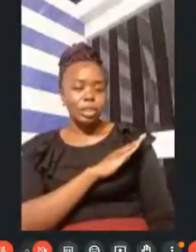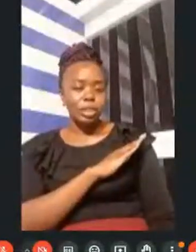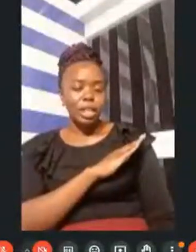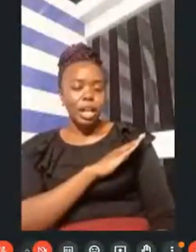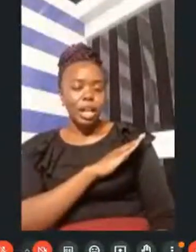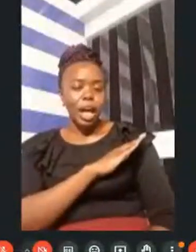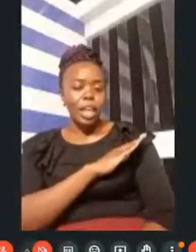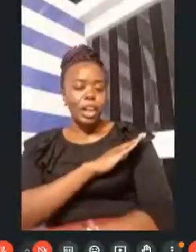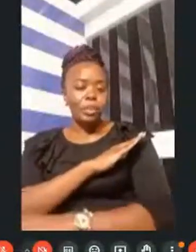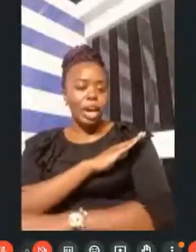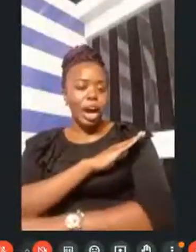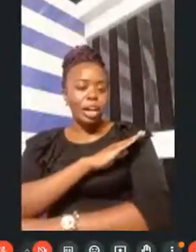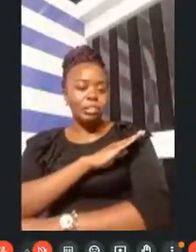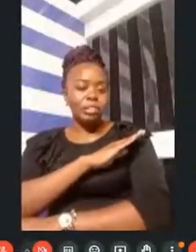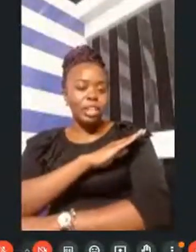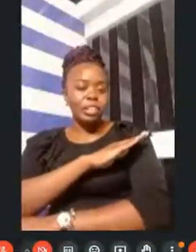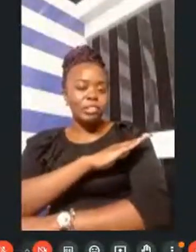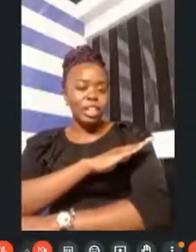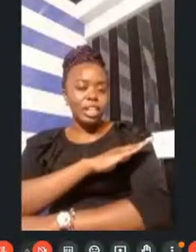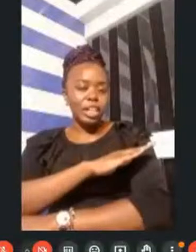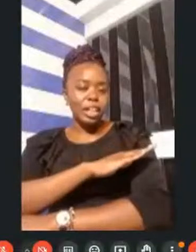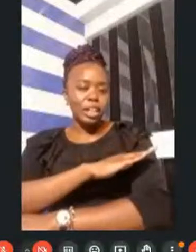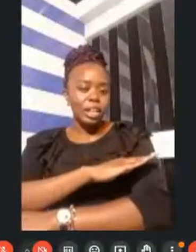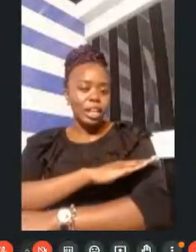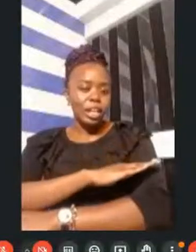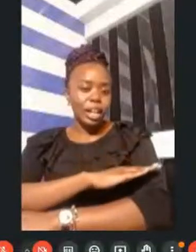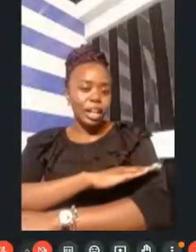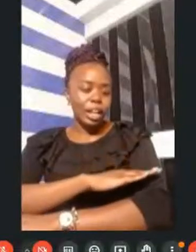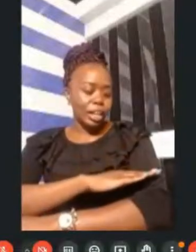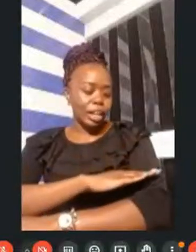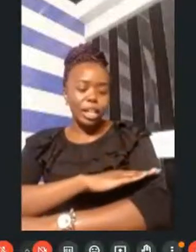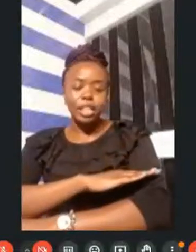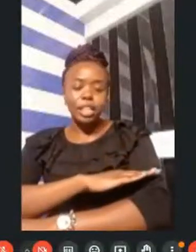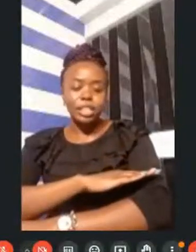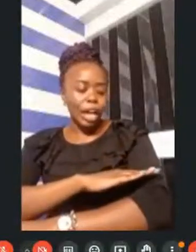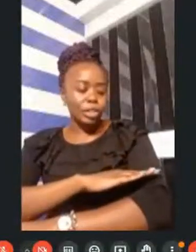inateremka, afternoon. And then we have evening,